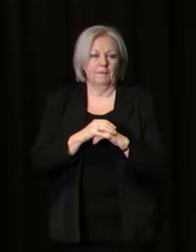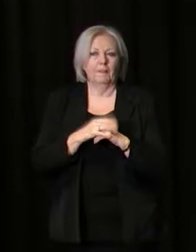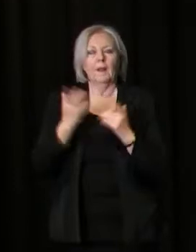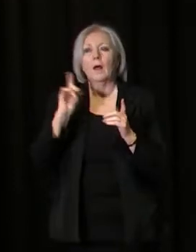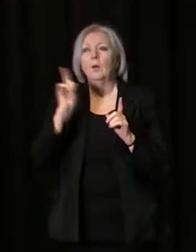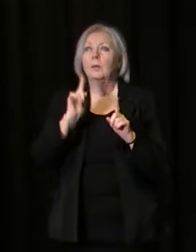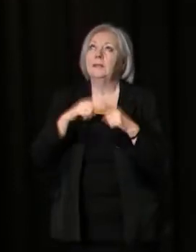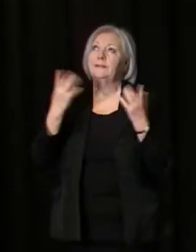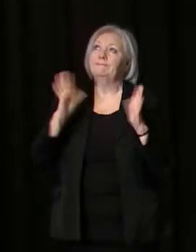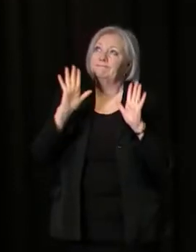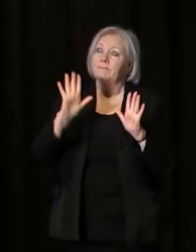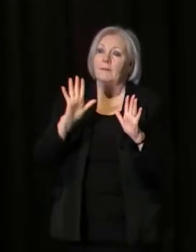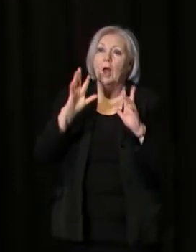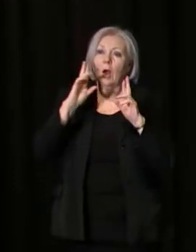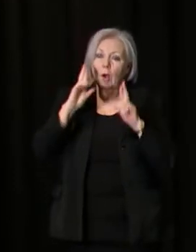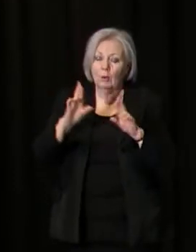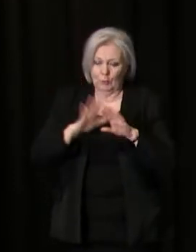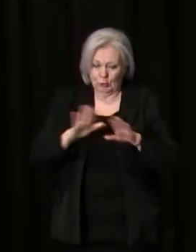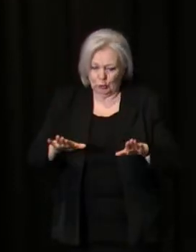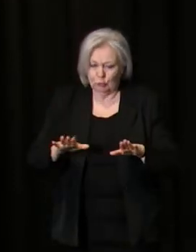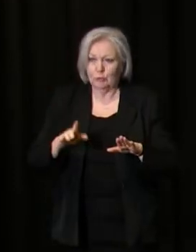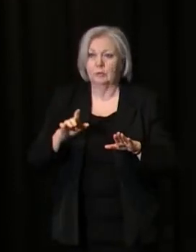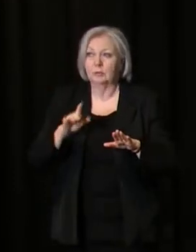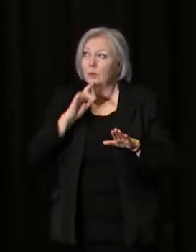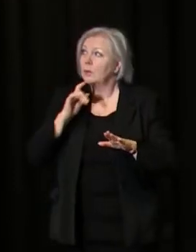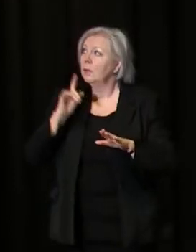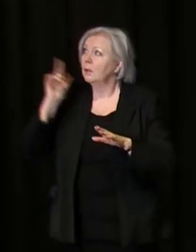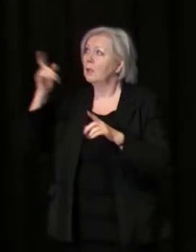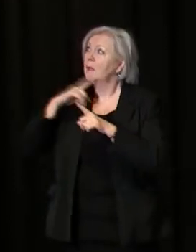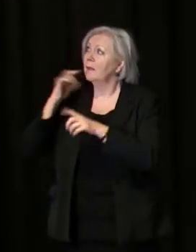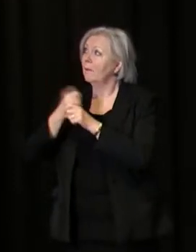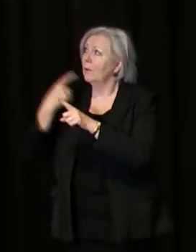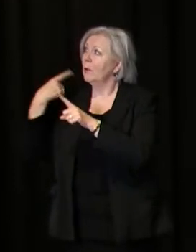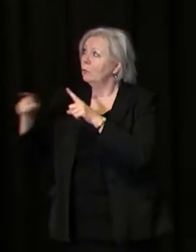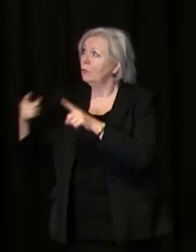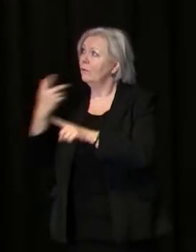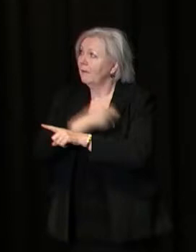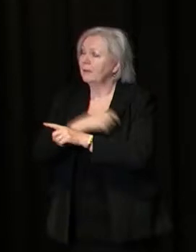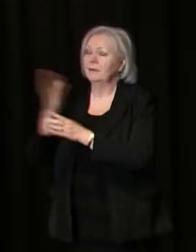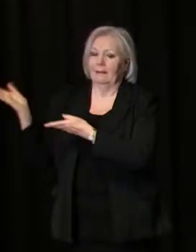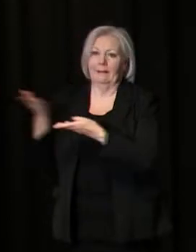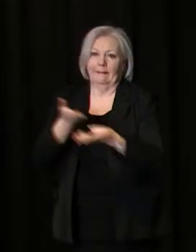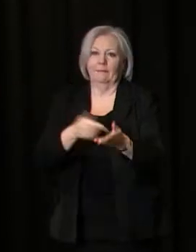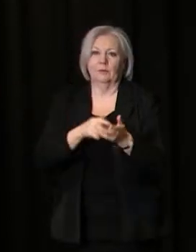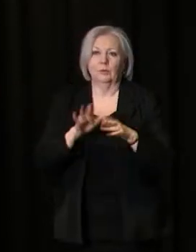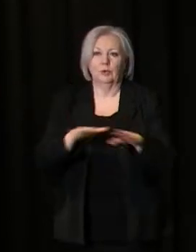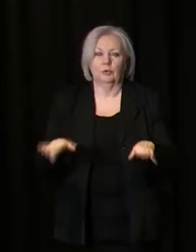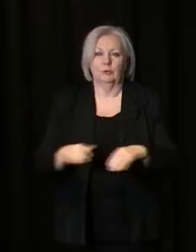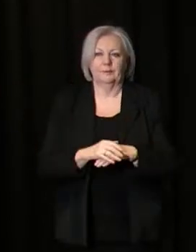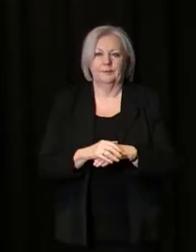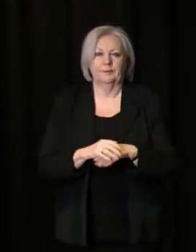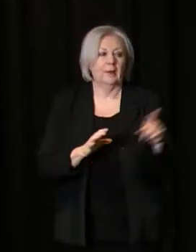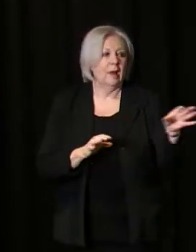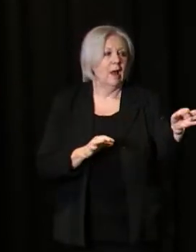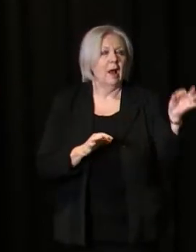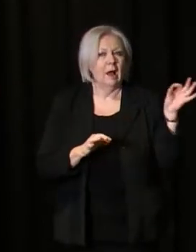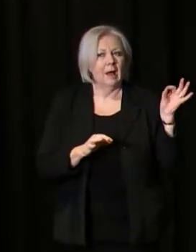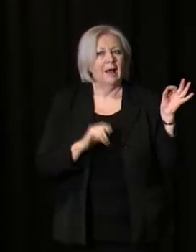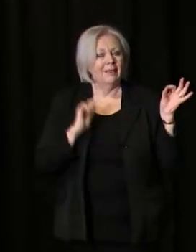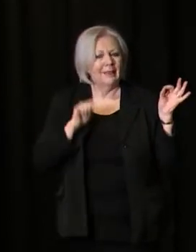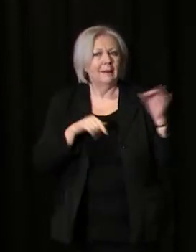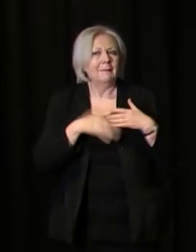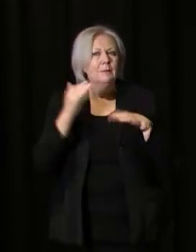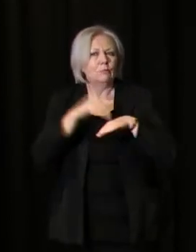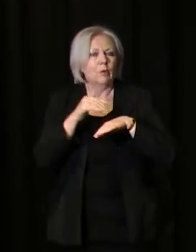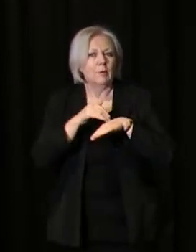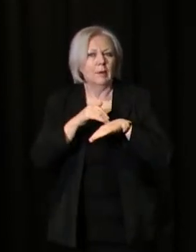The alternative is we get them vaccinated, and hopefully that vaccine turns up soon. This is going to be an area that becomes an increasing issue, I suppose, in the community, though, given that the